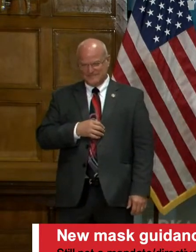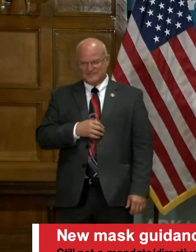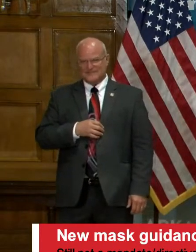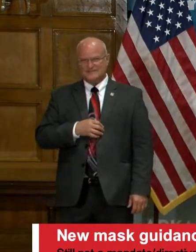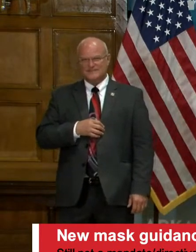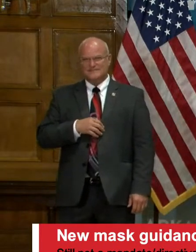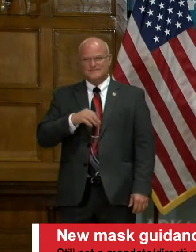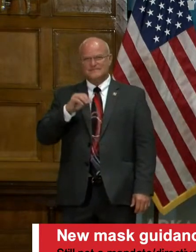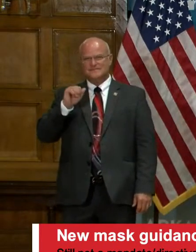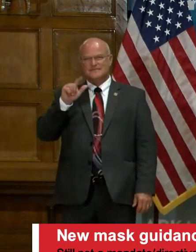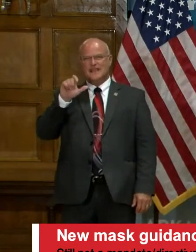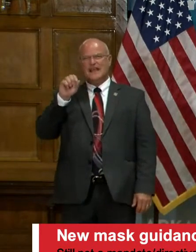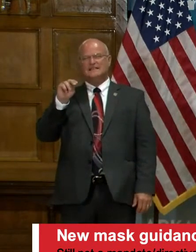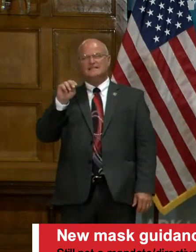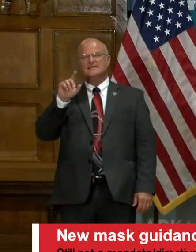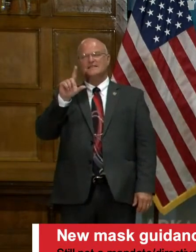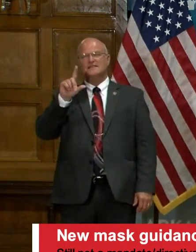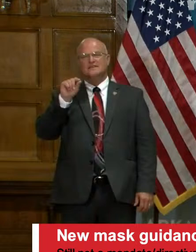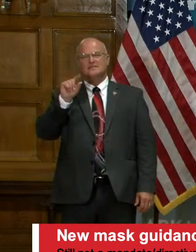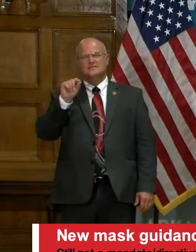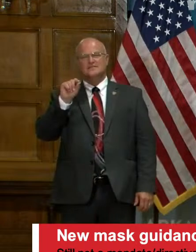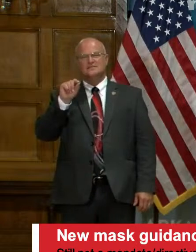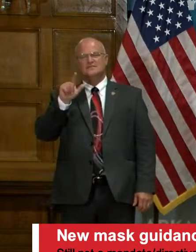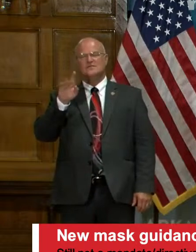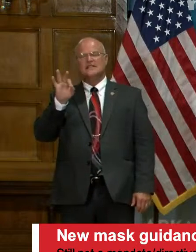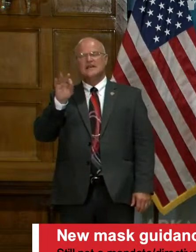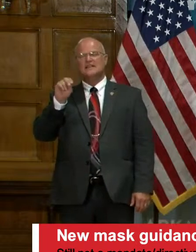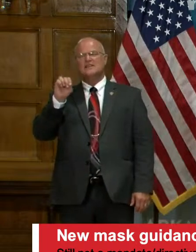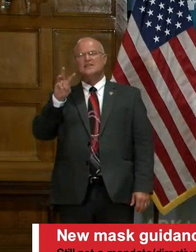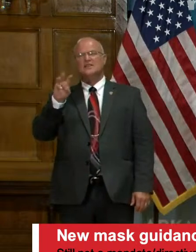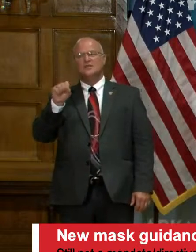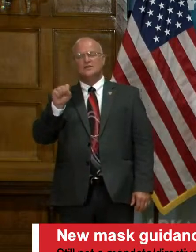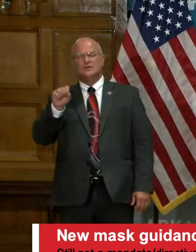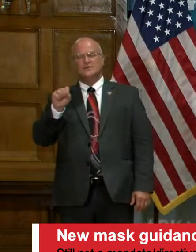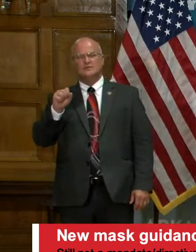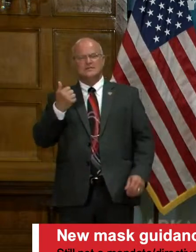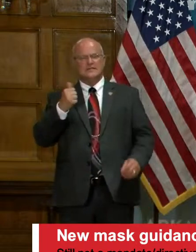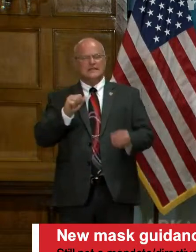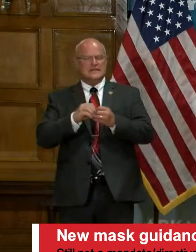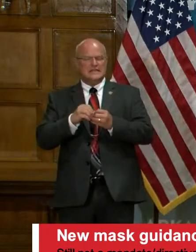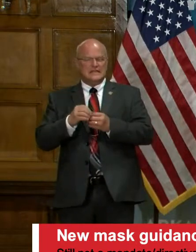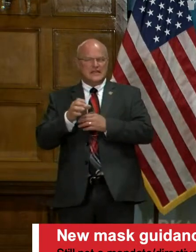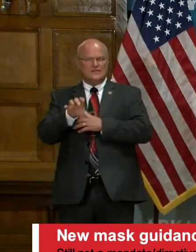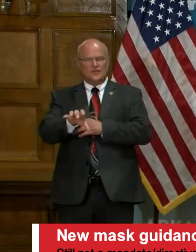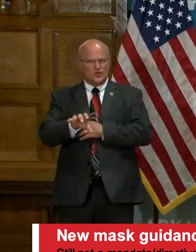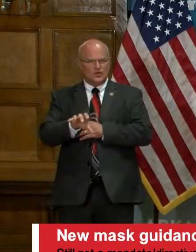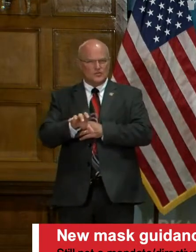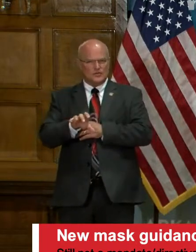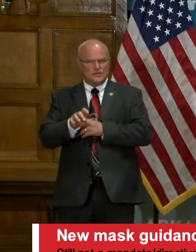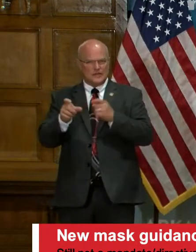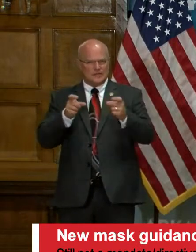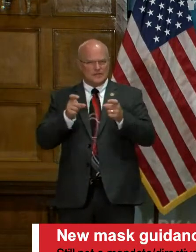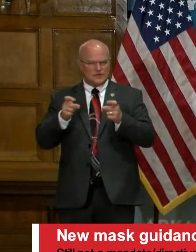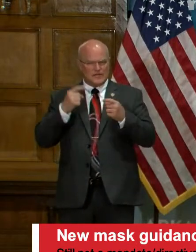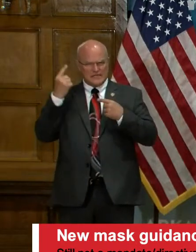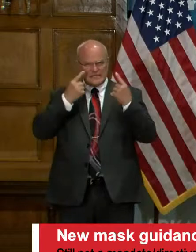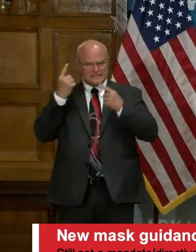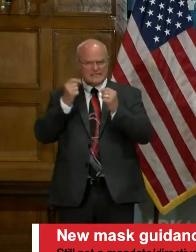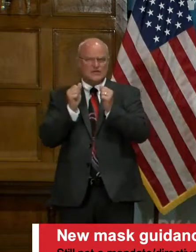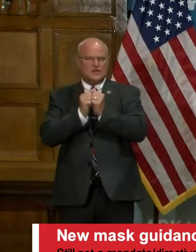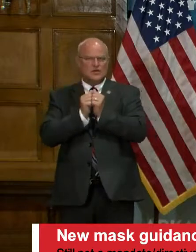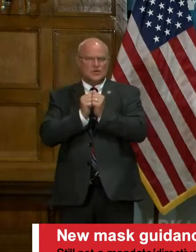This is Allison with 4029 News. You touched on this yesterday, but is there anything enforcement-wise that your administration would consider